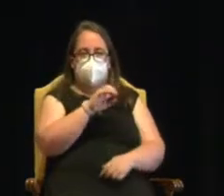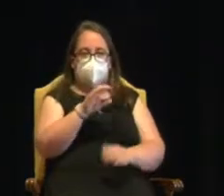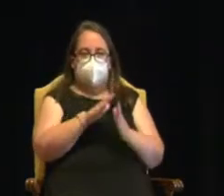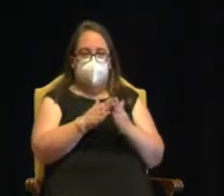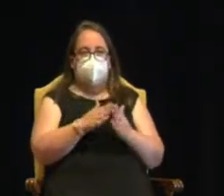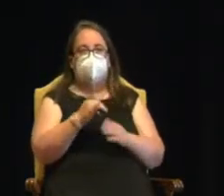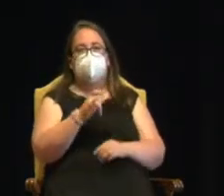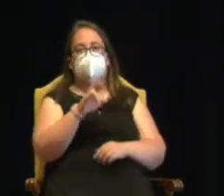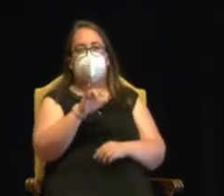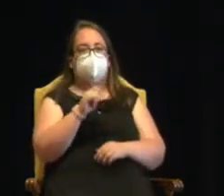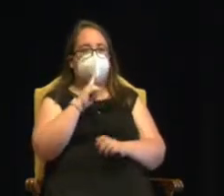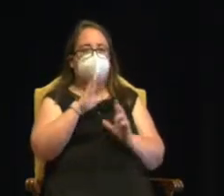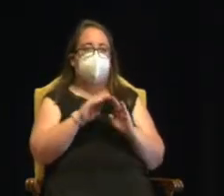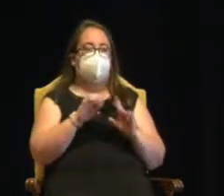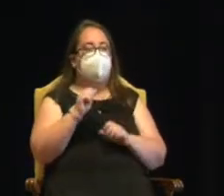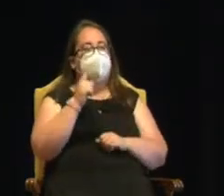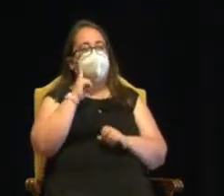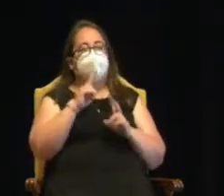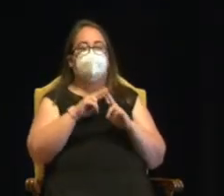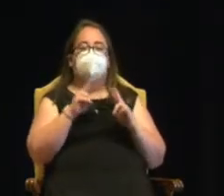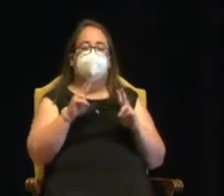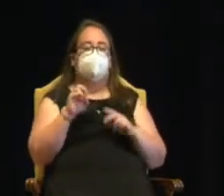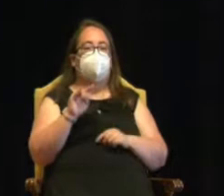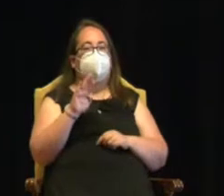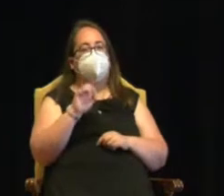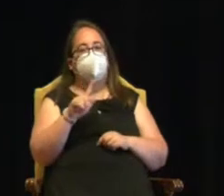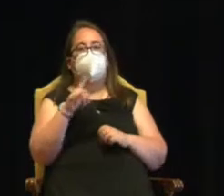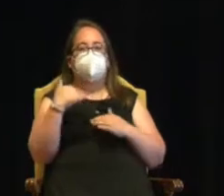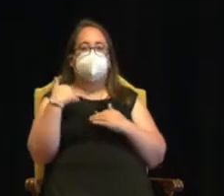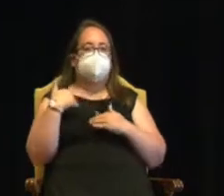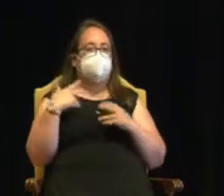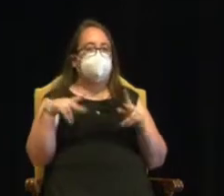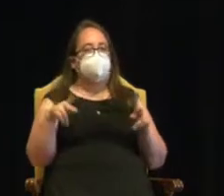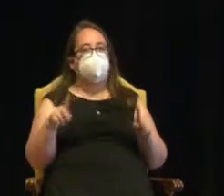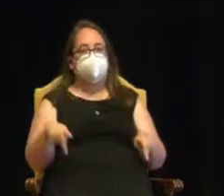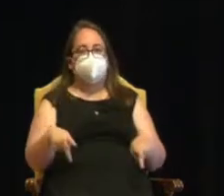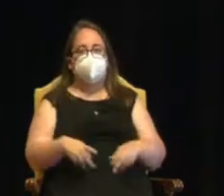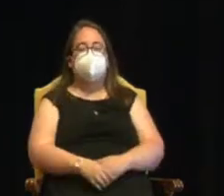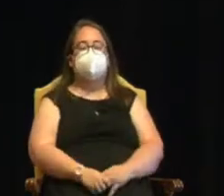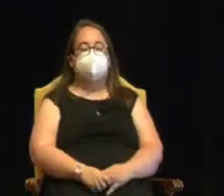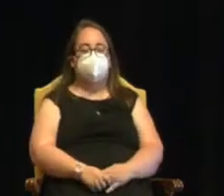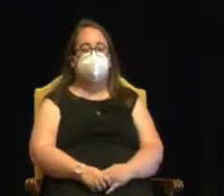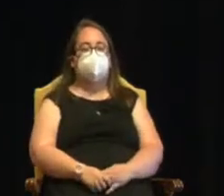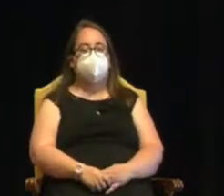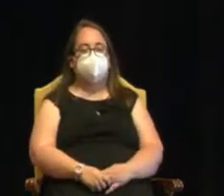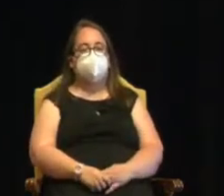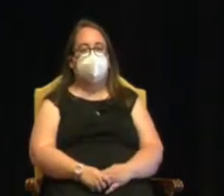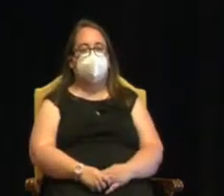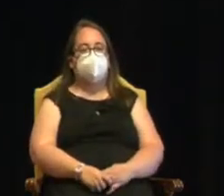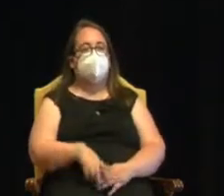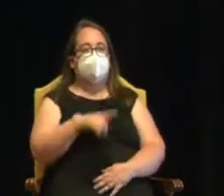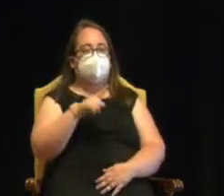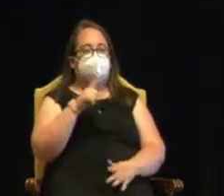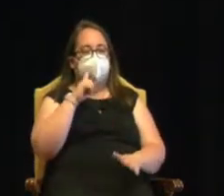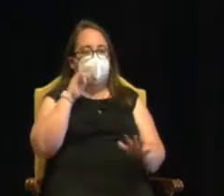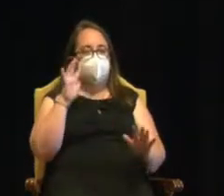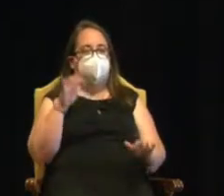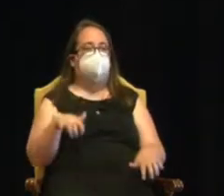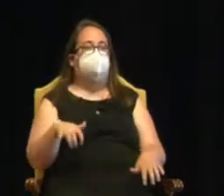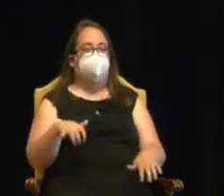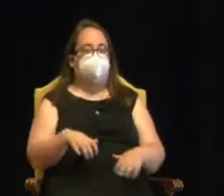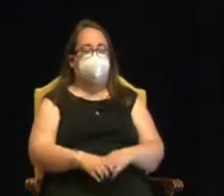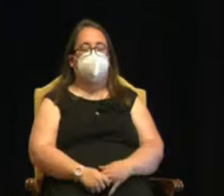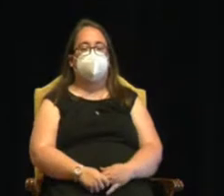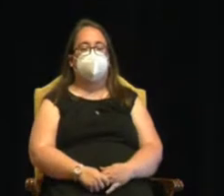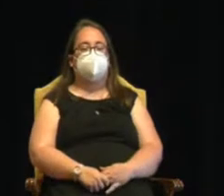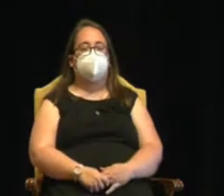very clear. He thinks he's a very ethical, responsible person, and he's kind of mystified. And,